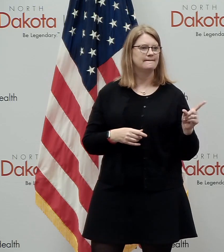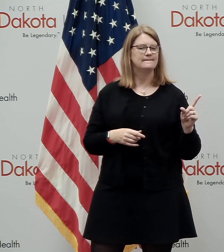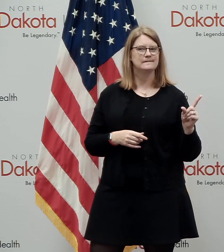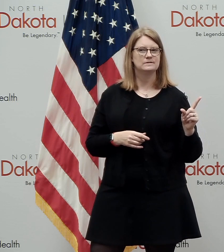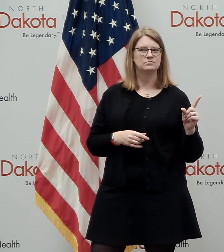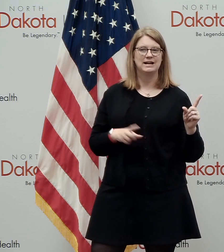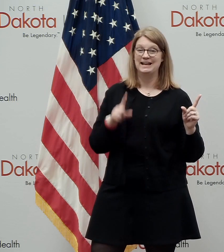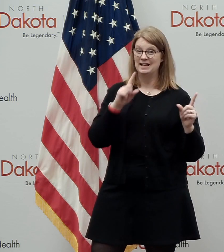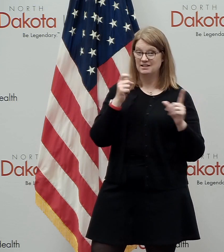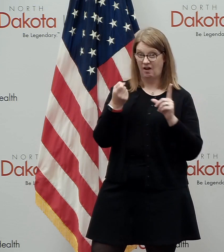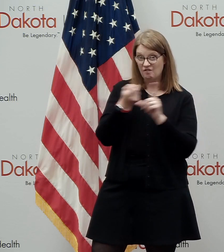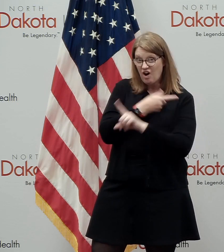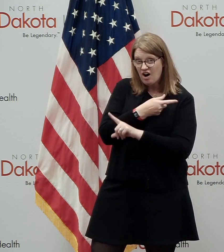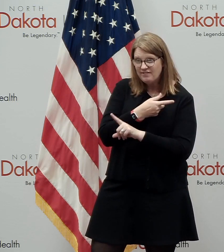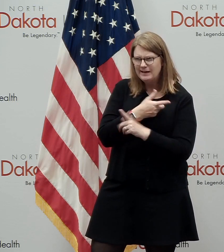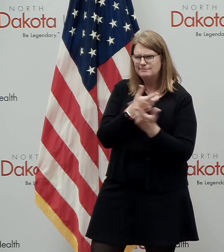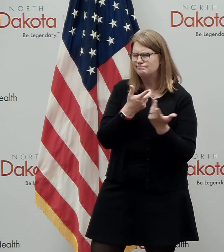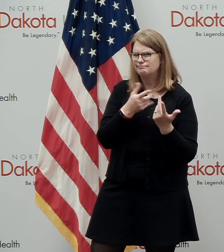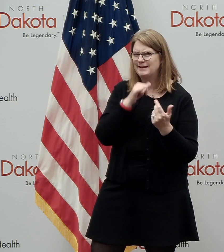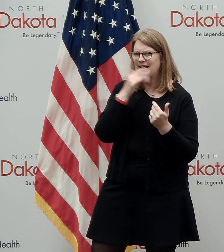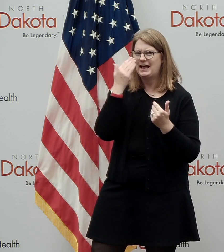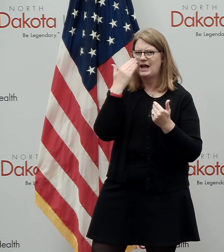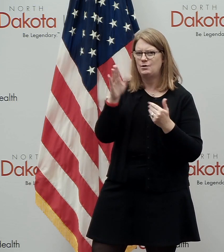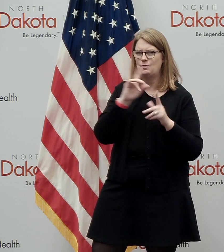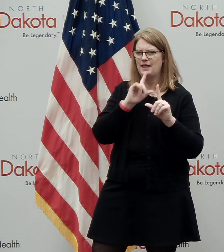don't know the answer to that